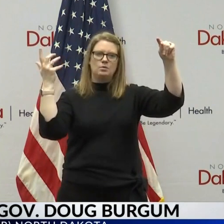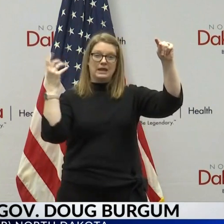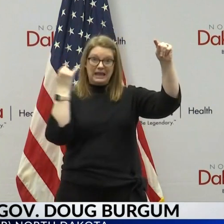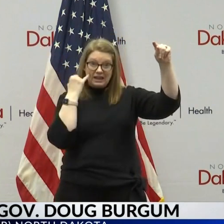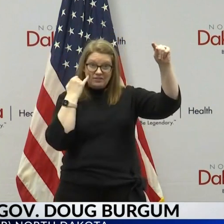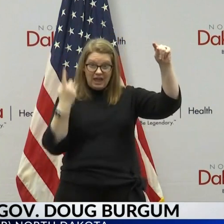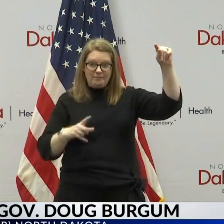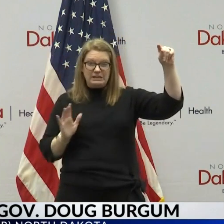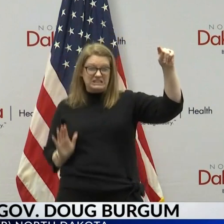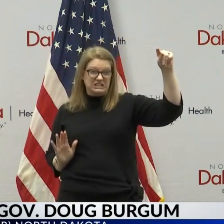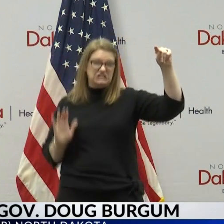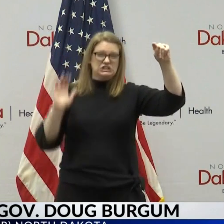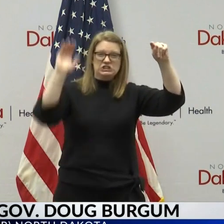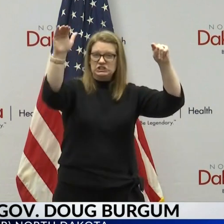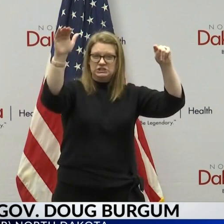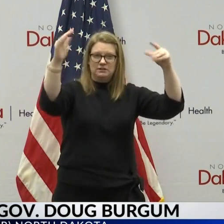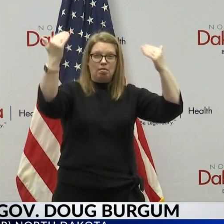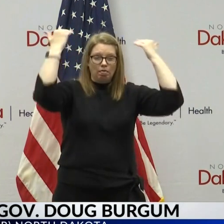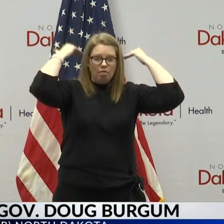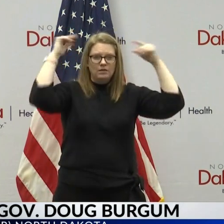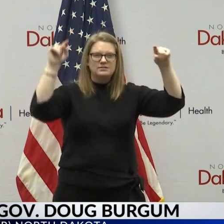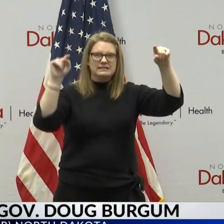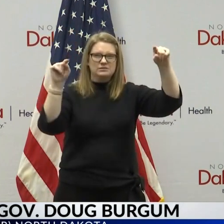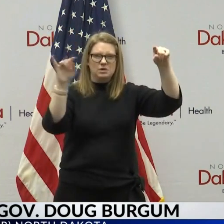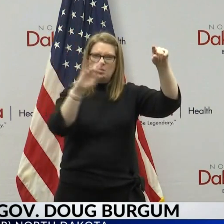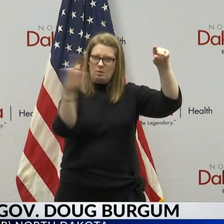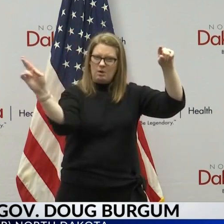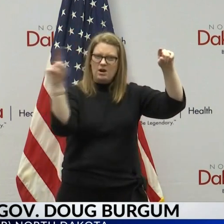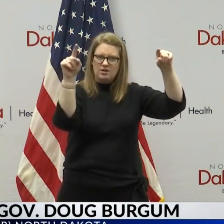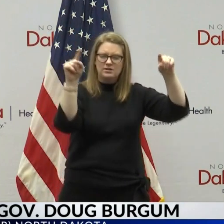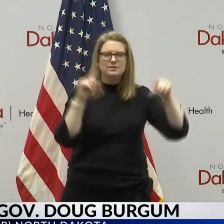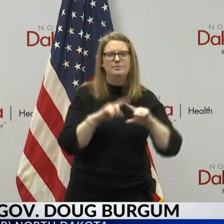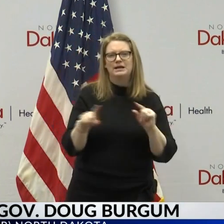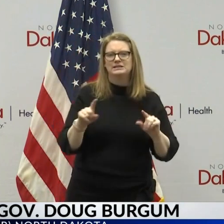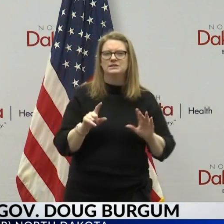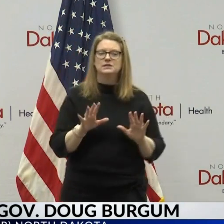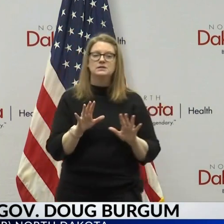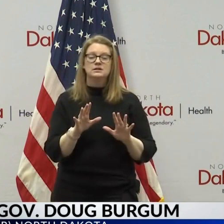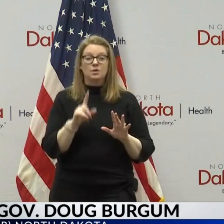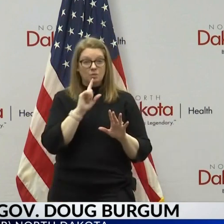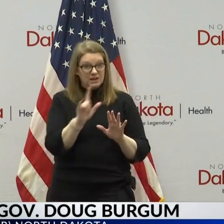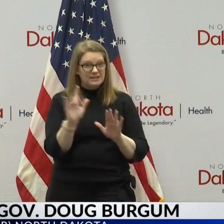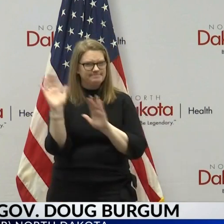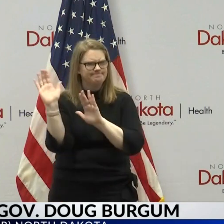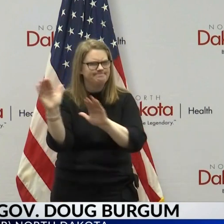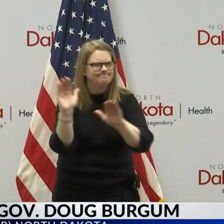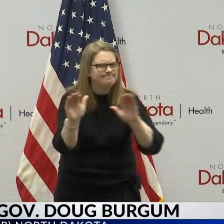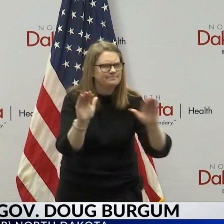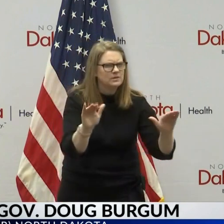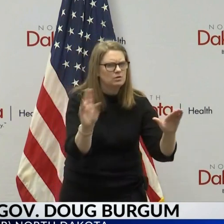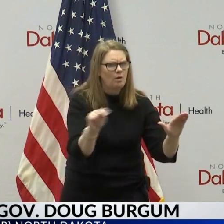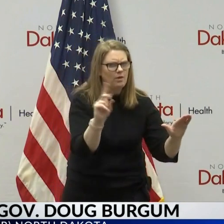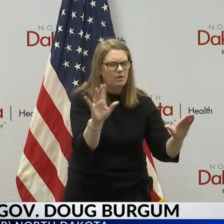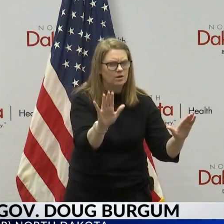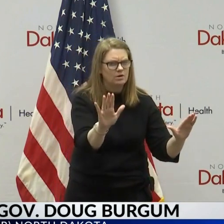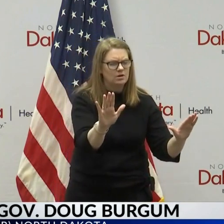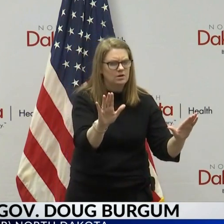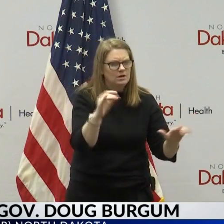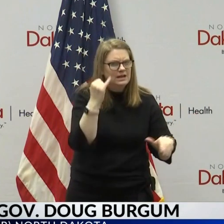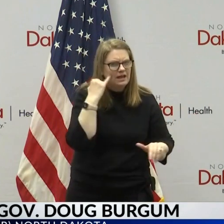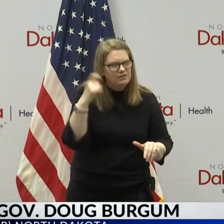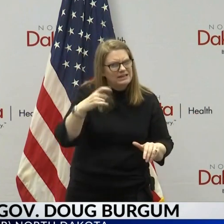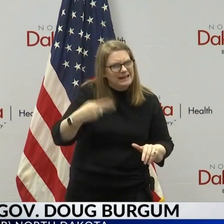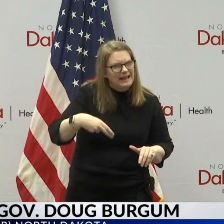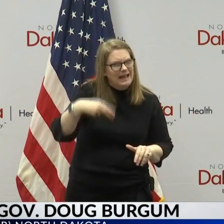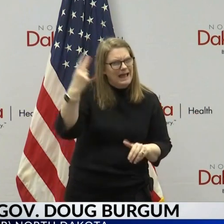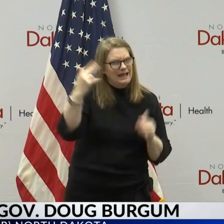we do have a surge, but we again want to be prepared. But I want to assure North Dakotans that if you're going to need a high level of